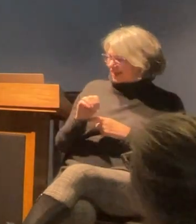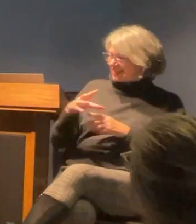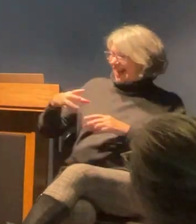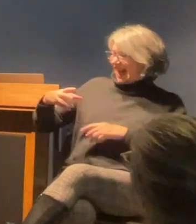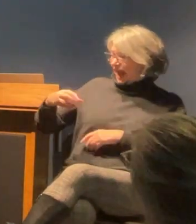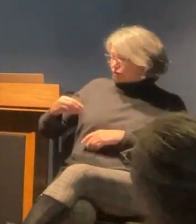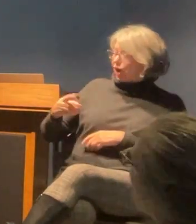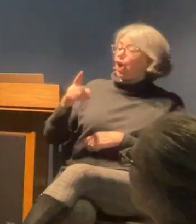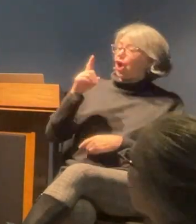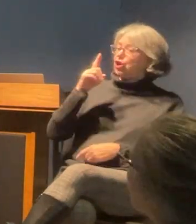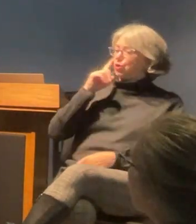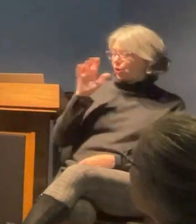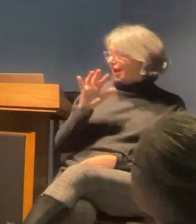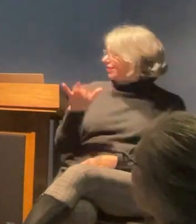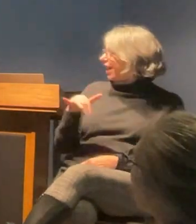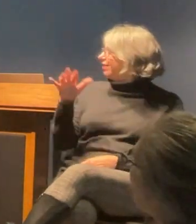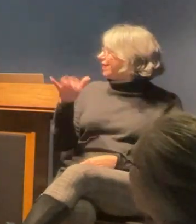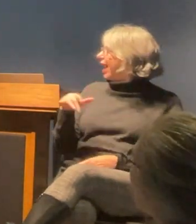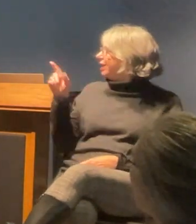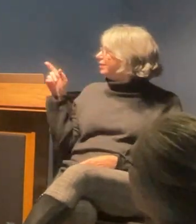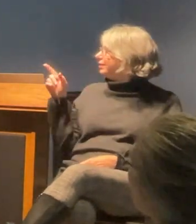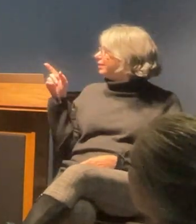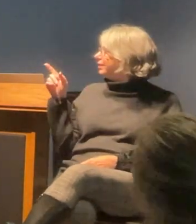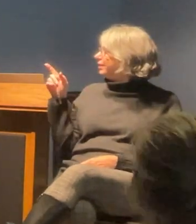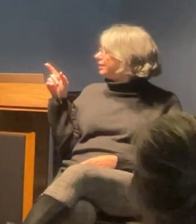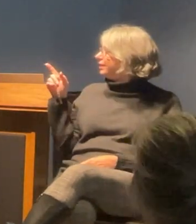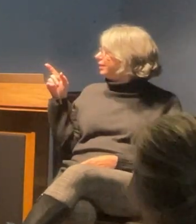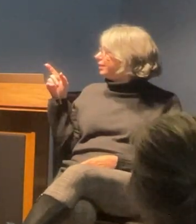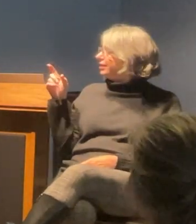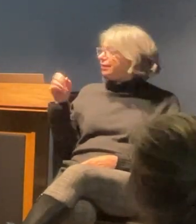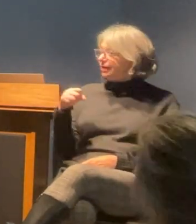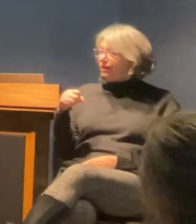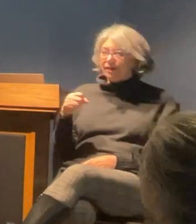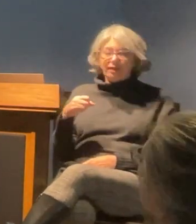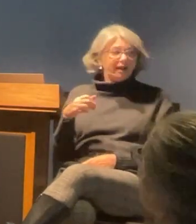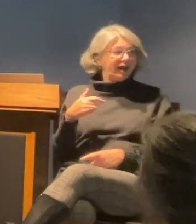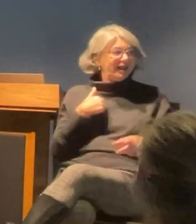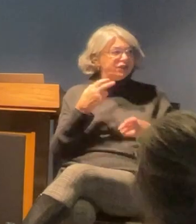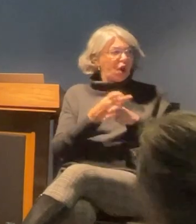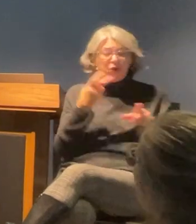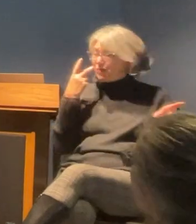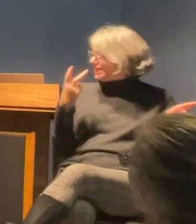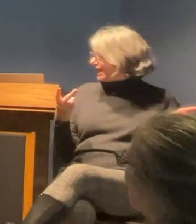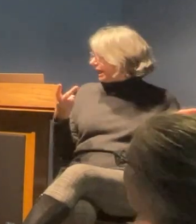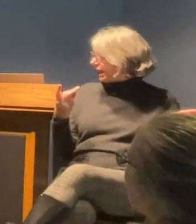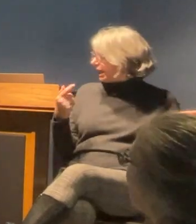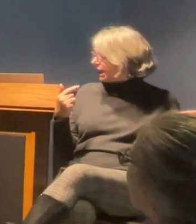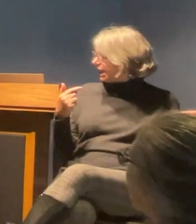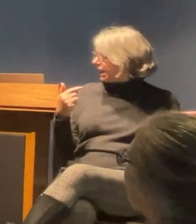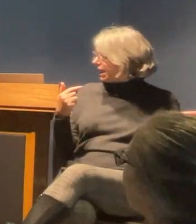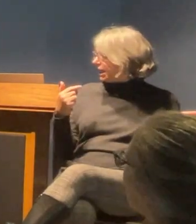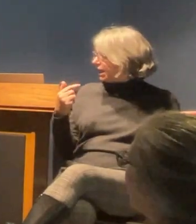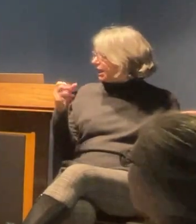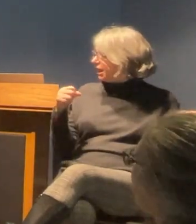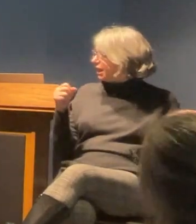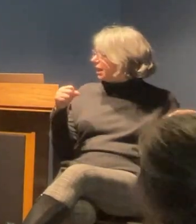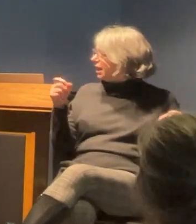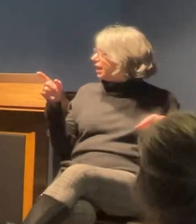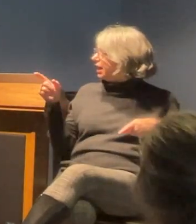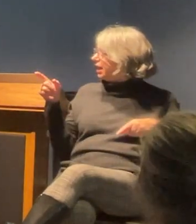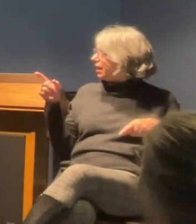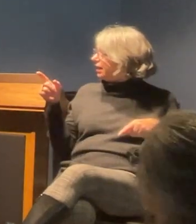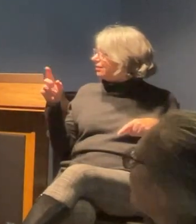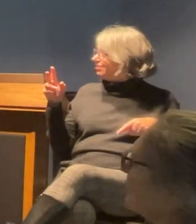X-rayed it so it looks like that? Yeah. Yeah, I'm trying. It's hard to see it. I'm just. Yeah.